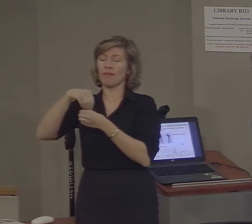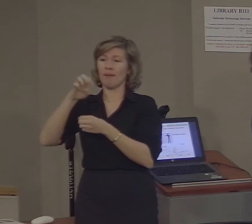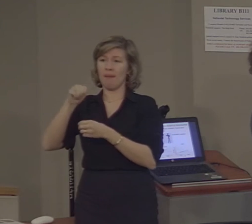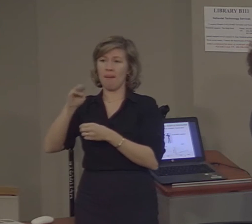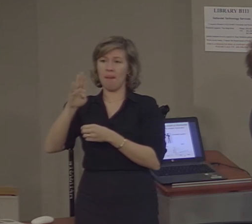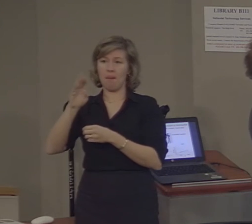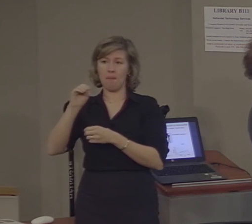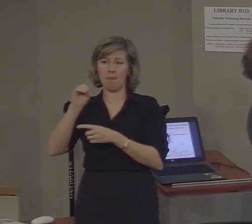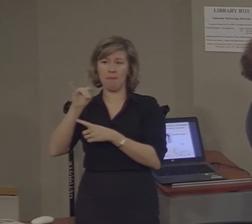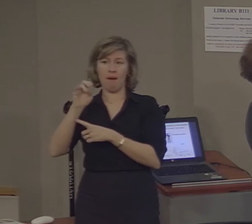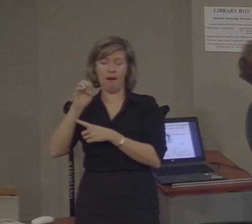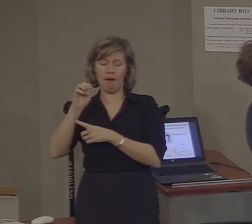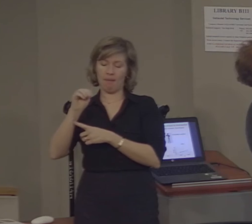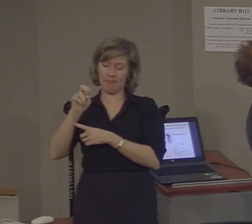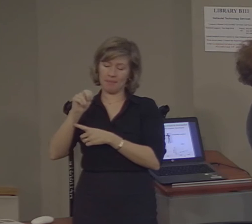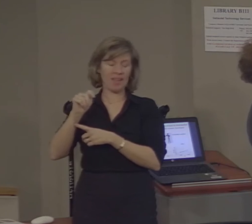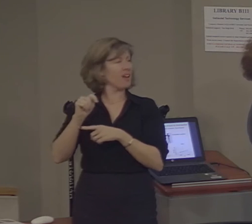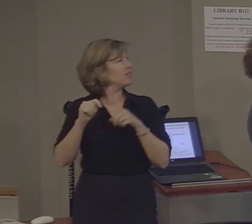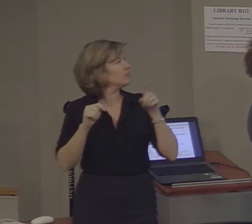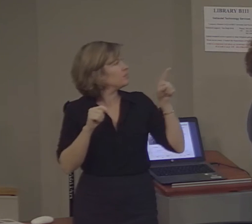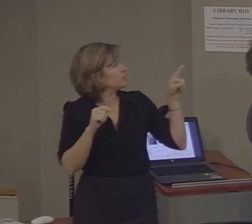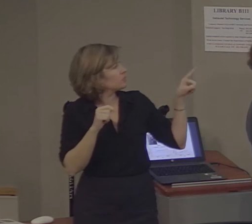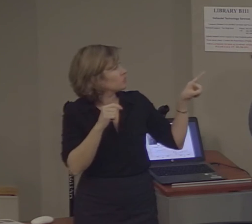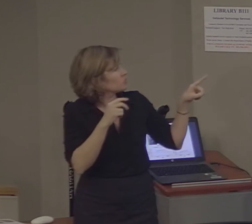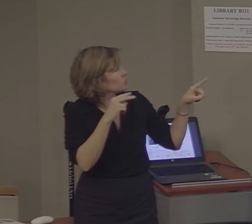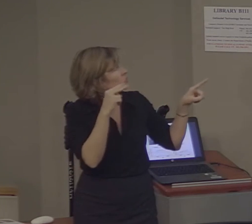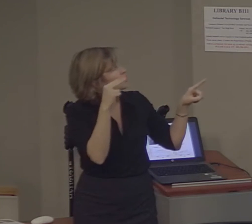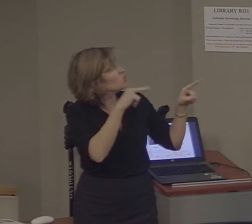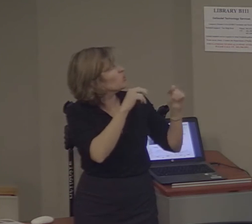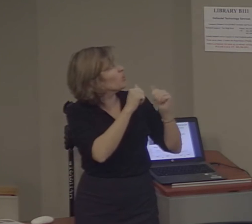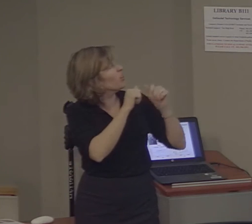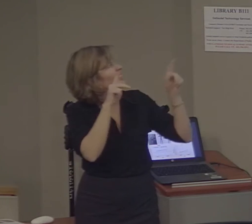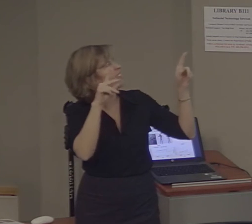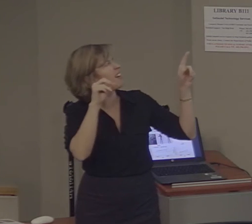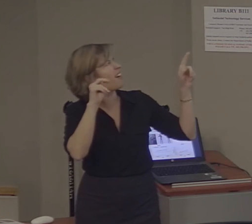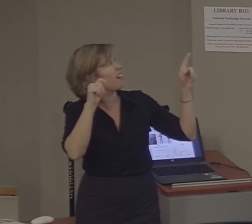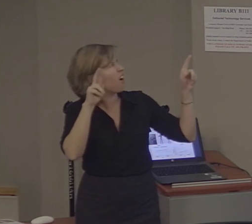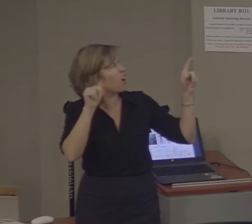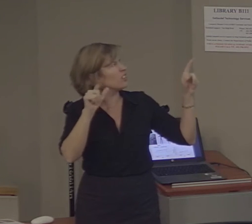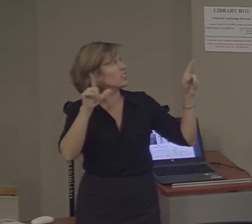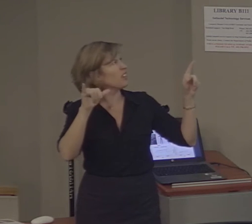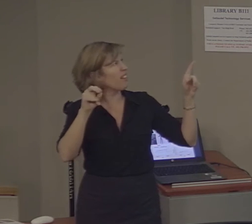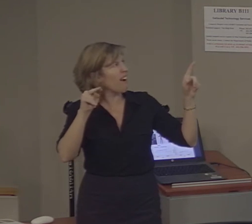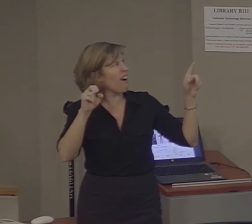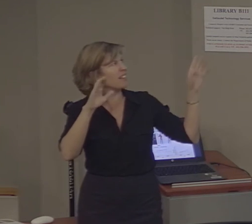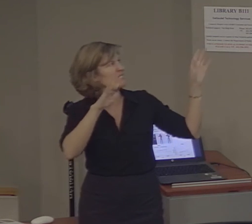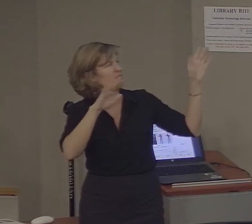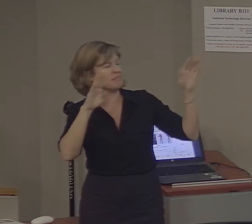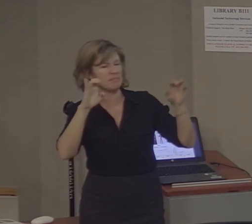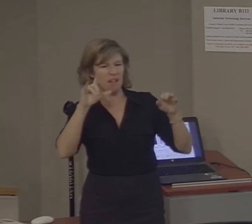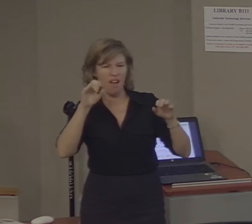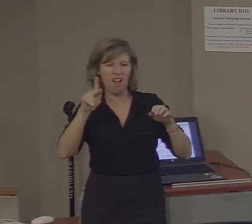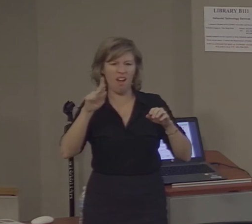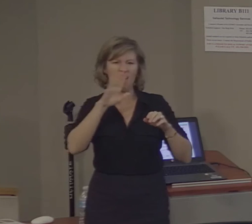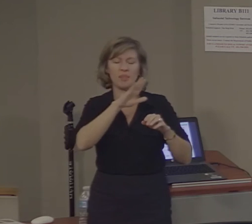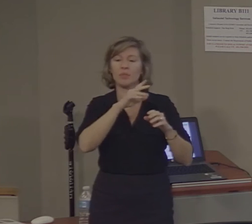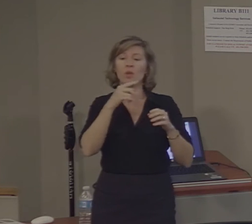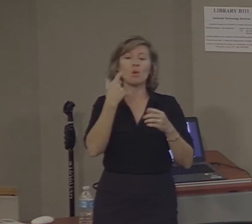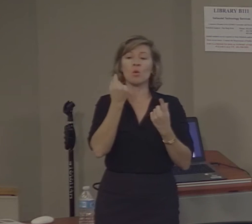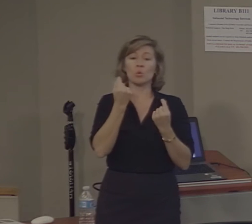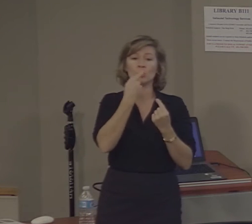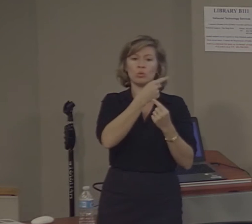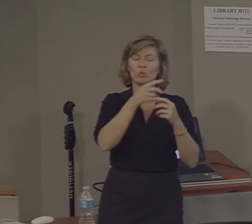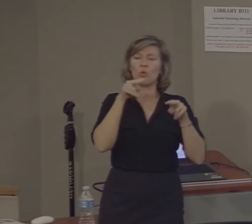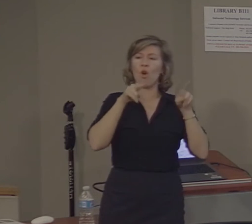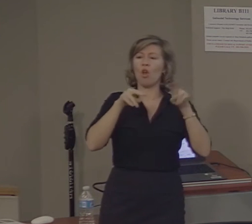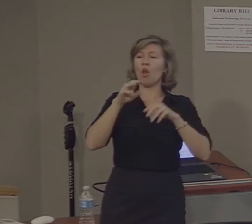Contra, Lyons, etc., in C. and Bilek's lab. And this is trying to teach angular momentum. So what you're offered